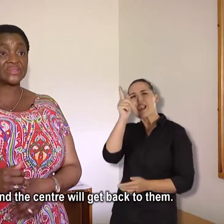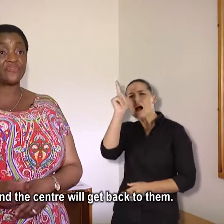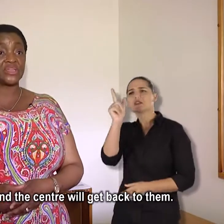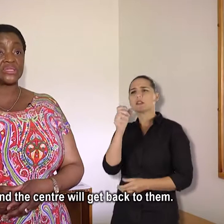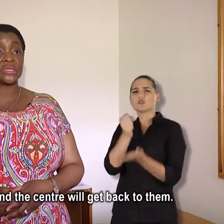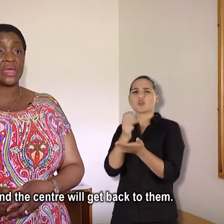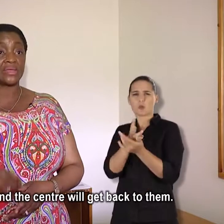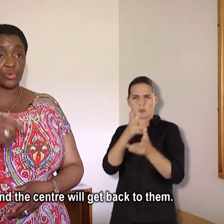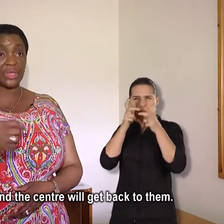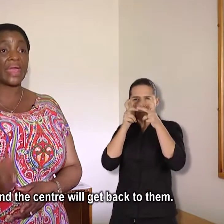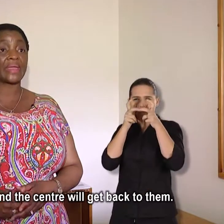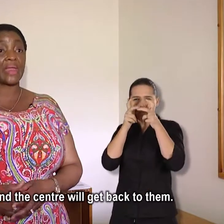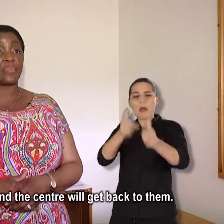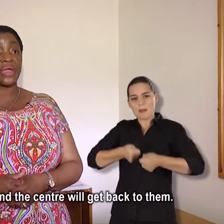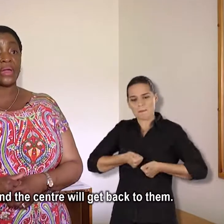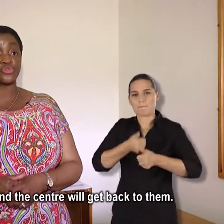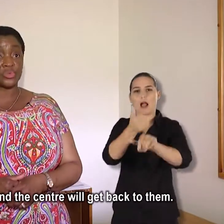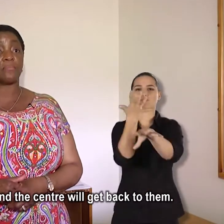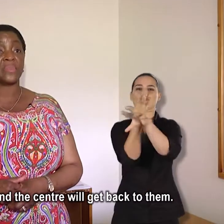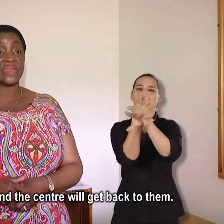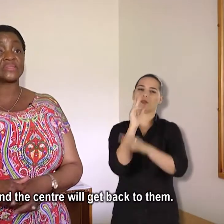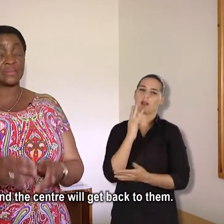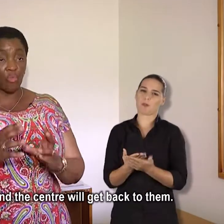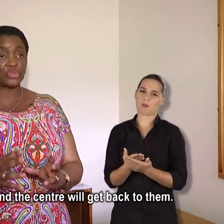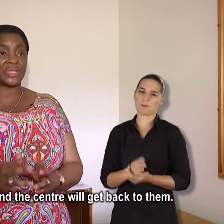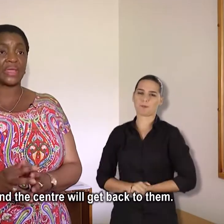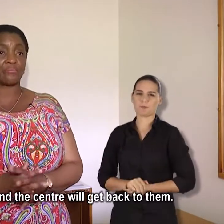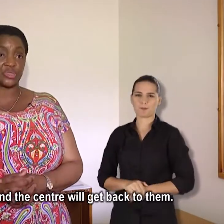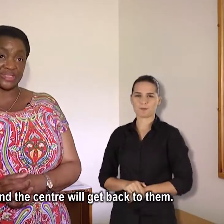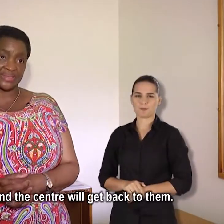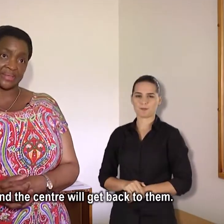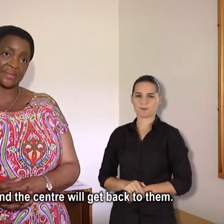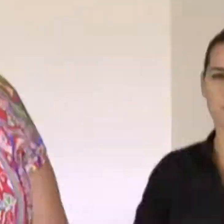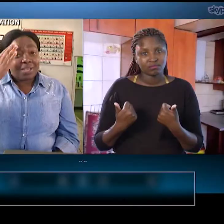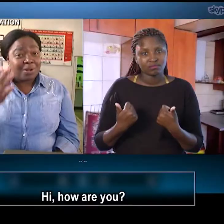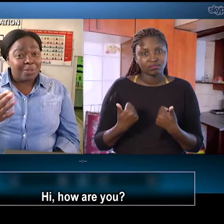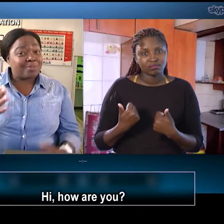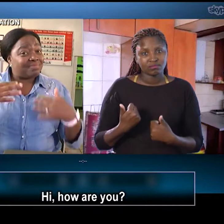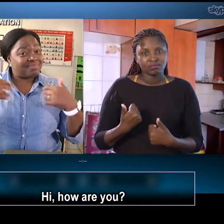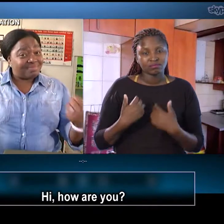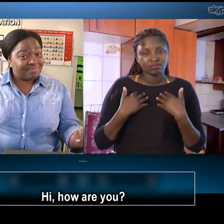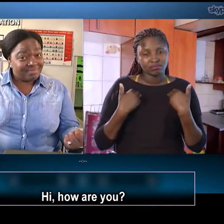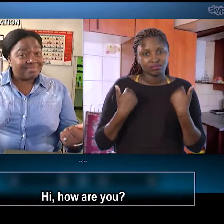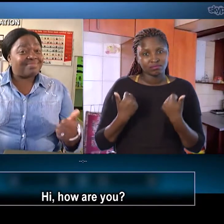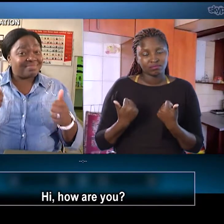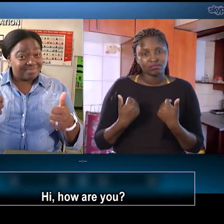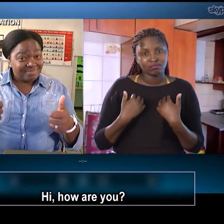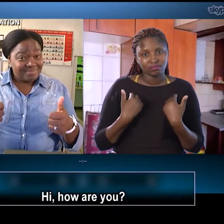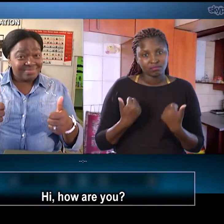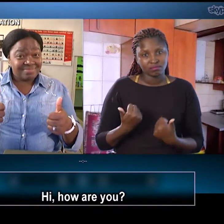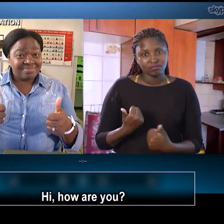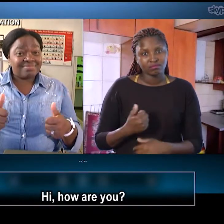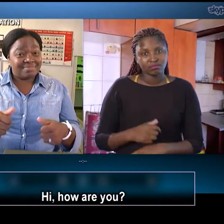as soon as they finish, they will get back to them. That's the most important thing. Hi, how are you?